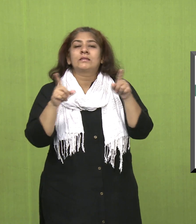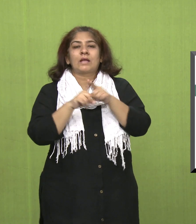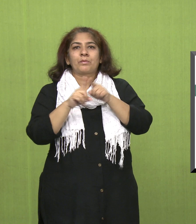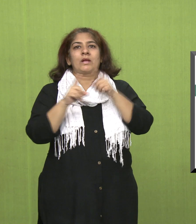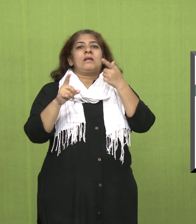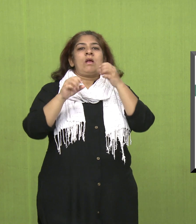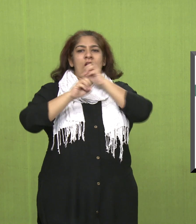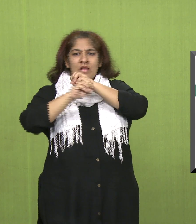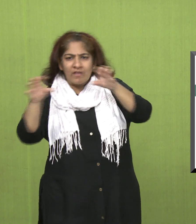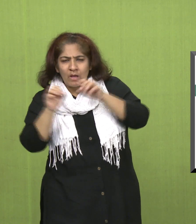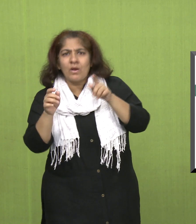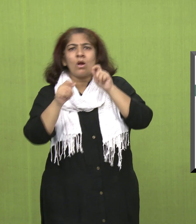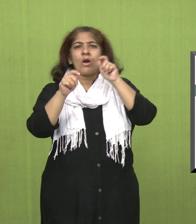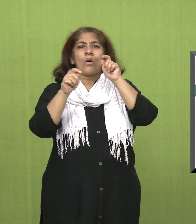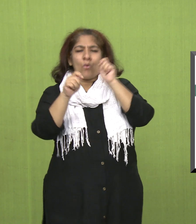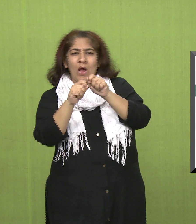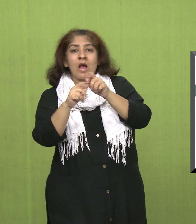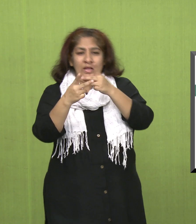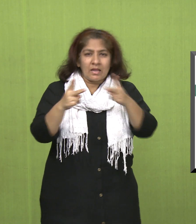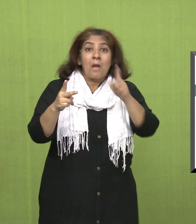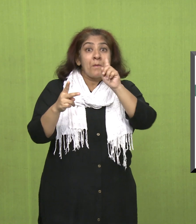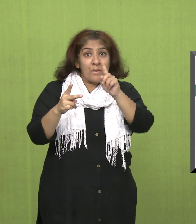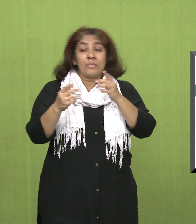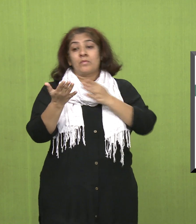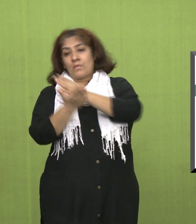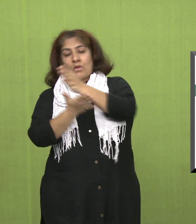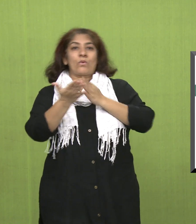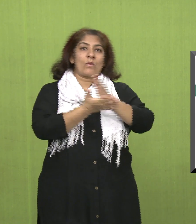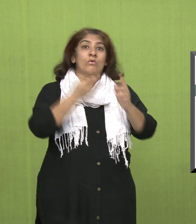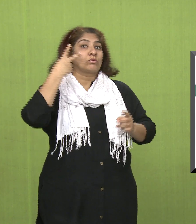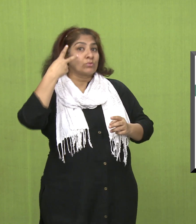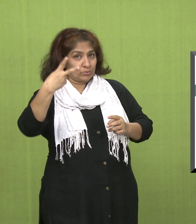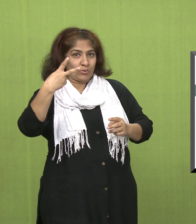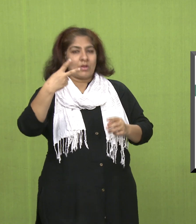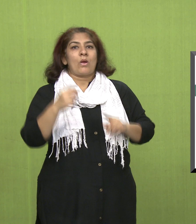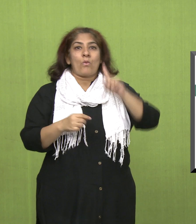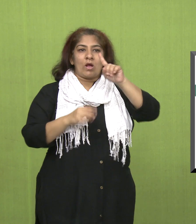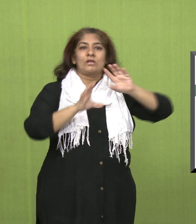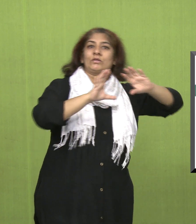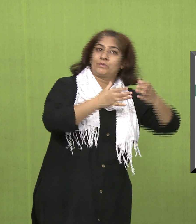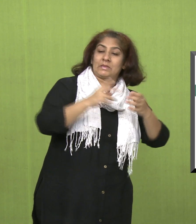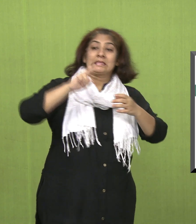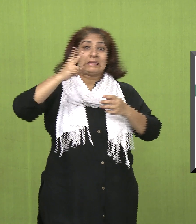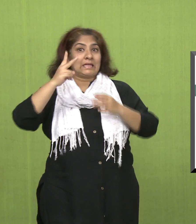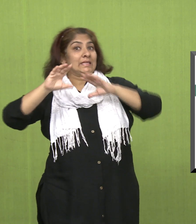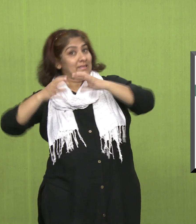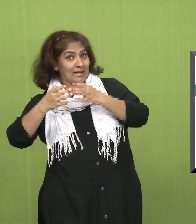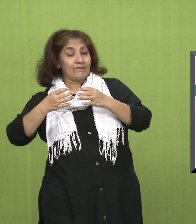What does this mean? For example, in any workplace or any company, we get people through two methods,